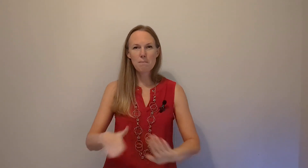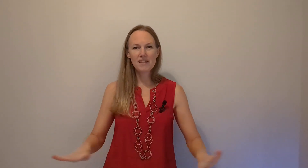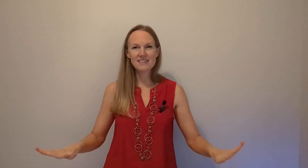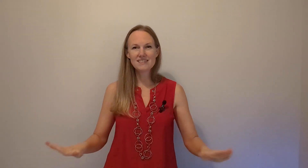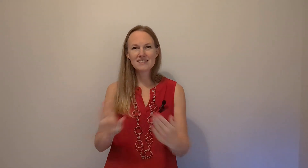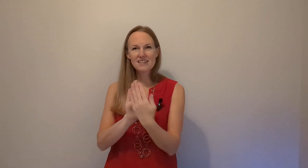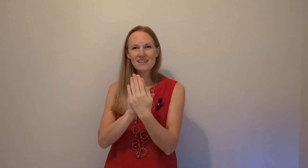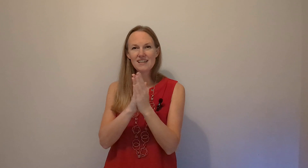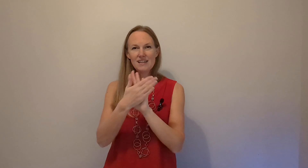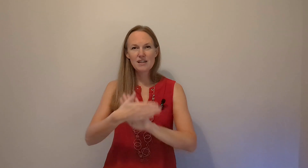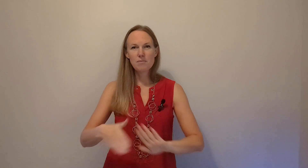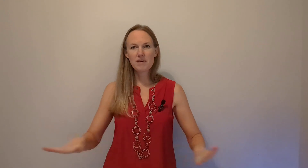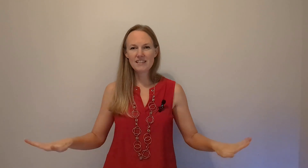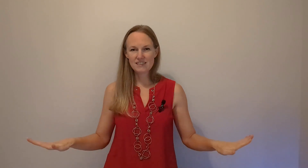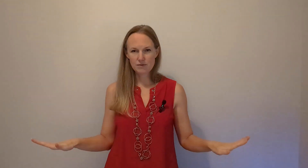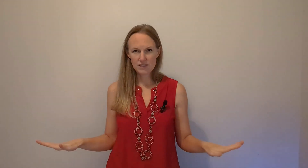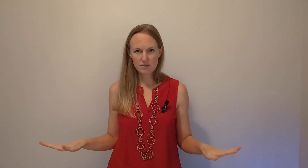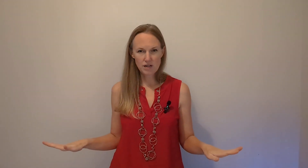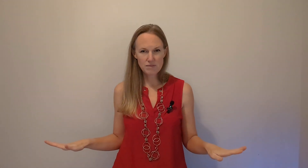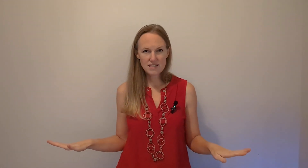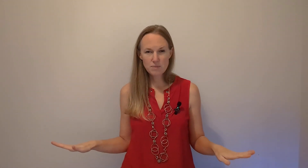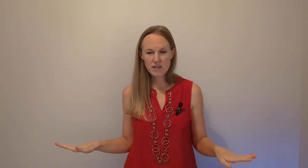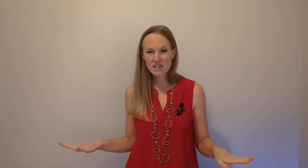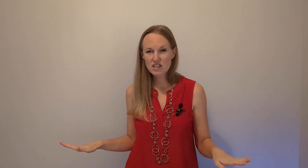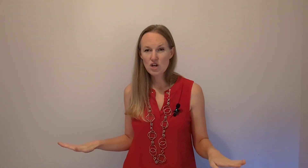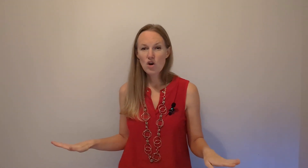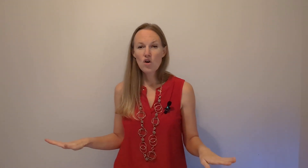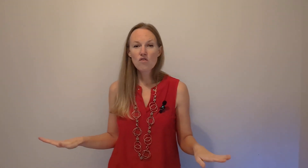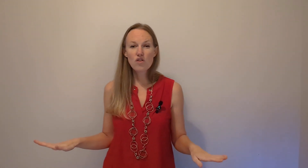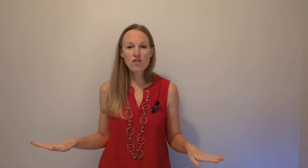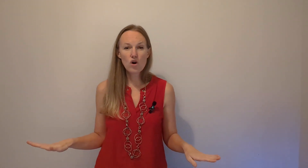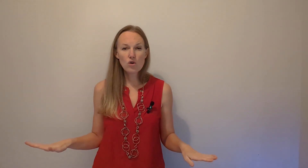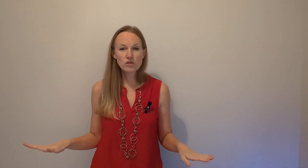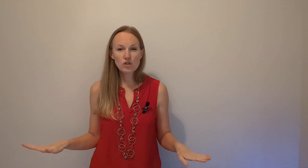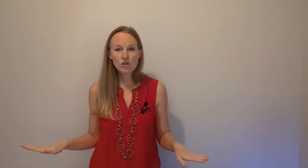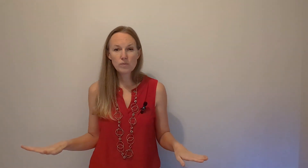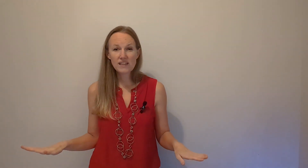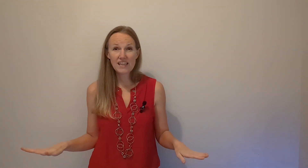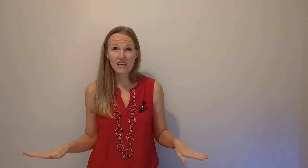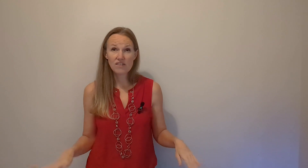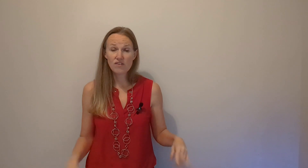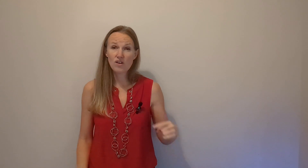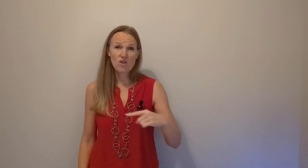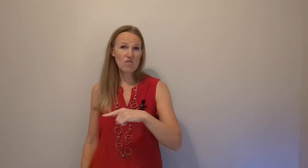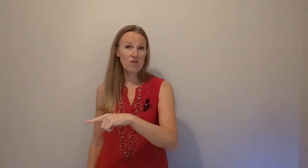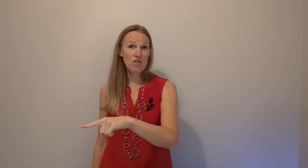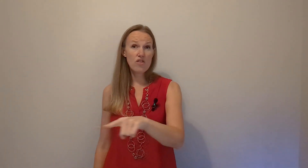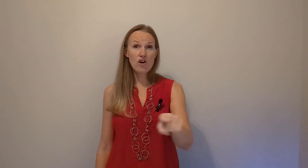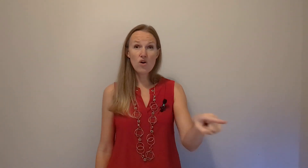peace. Peace. Promise is peace for those who believe. For